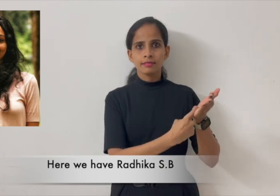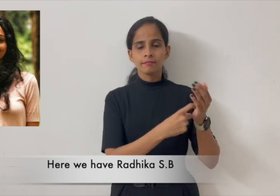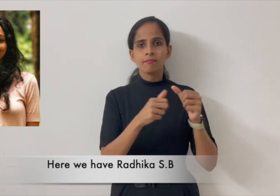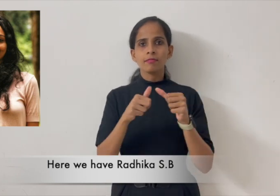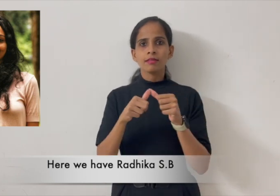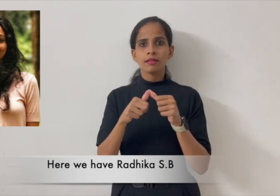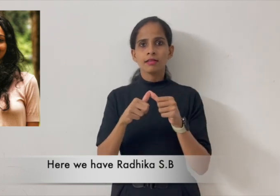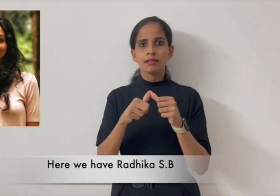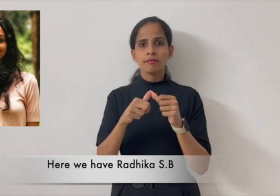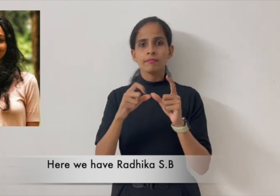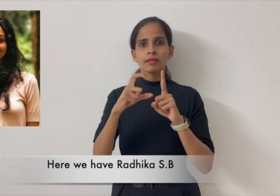Rathika,